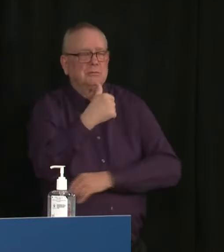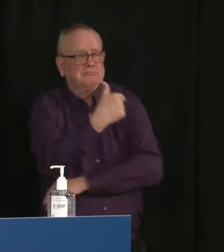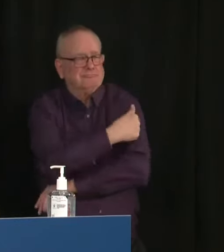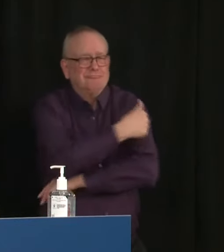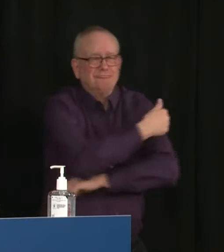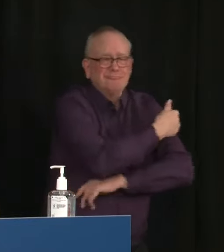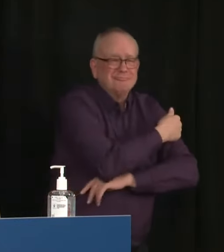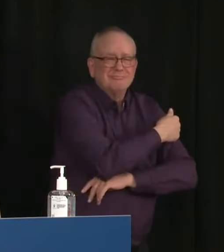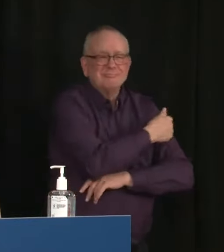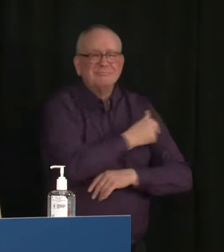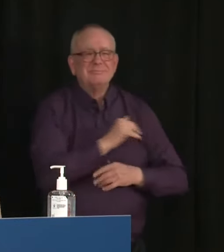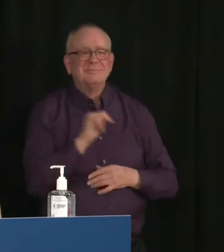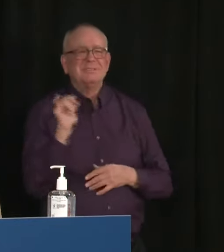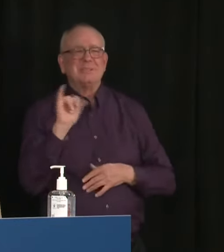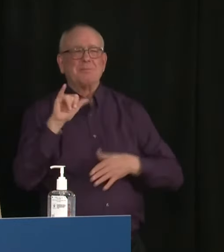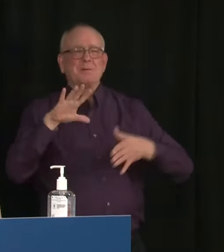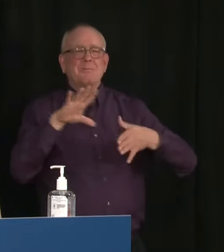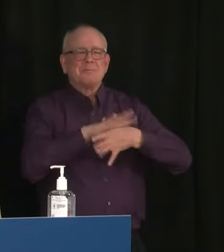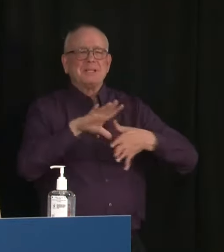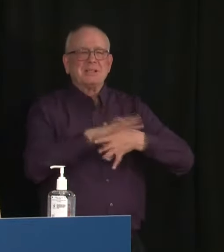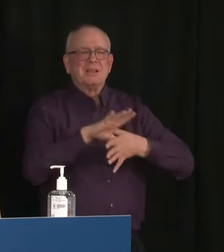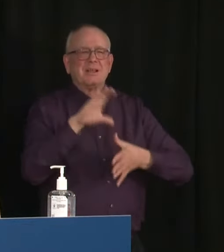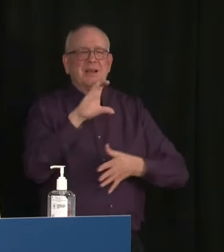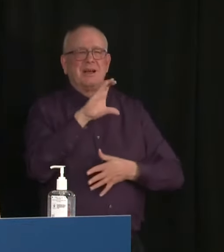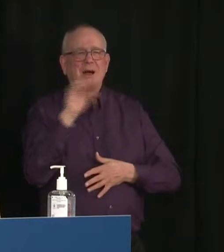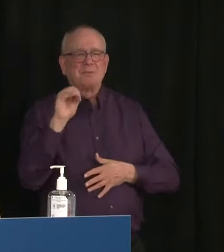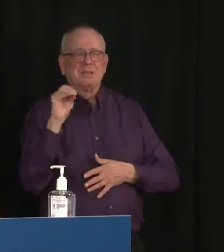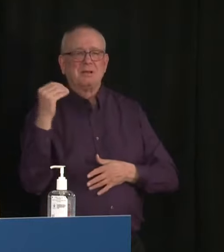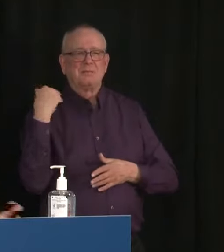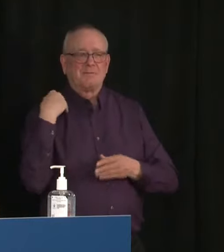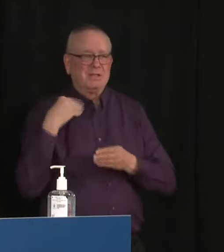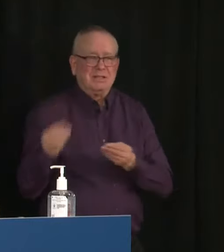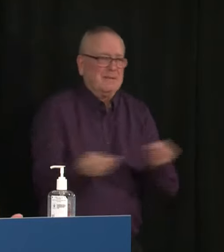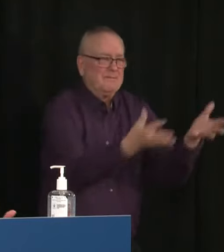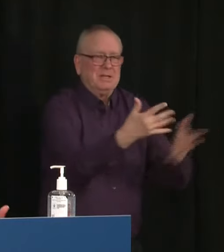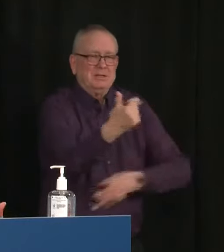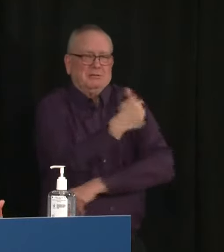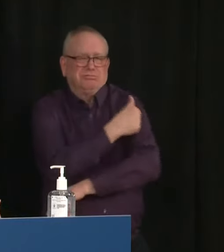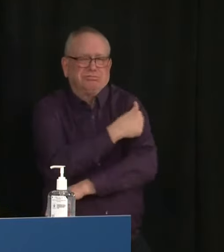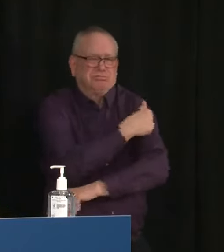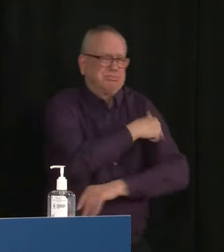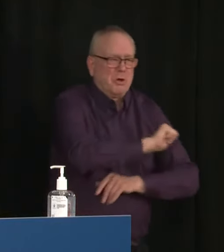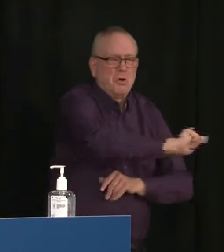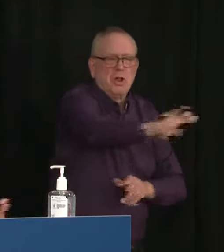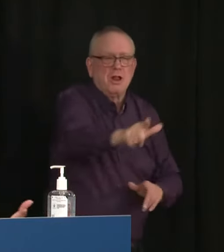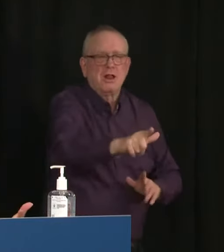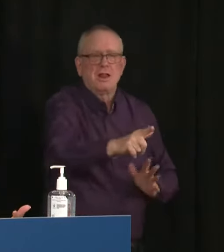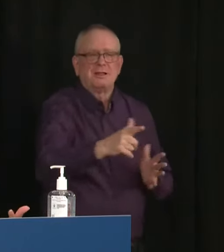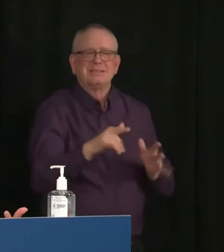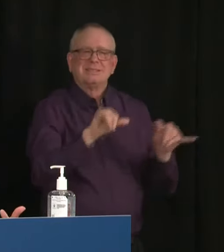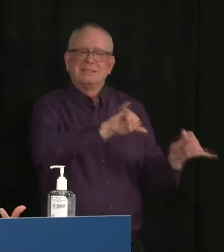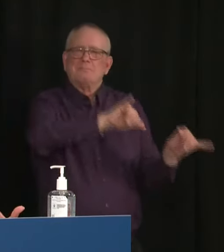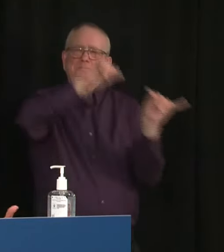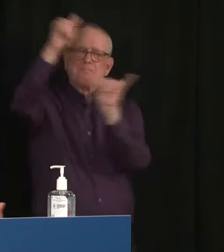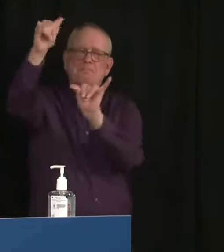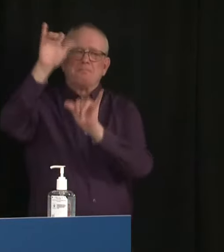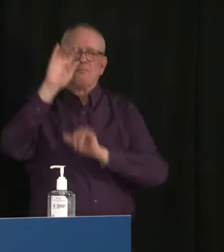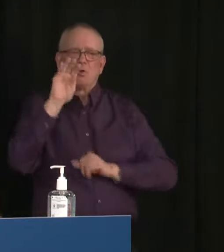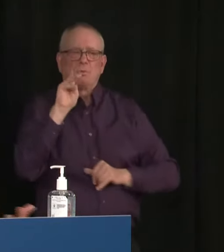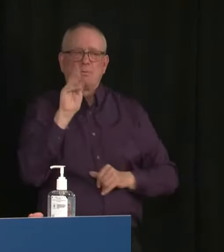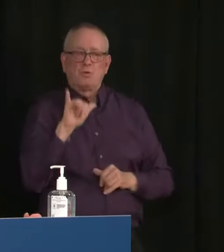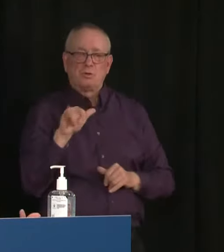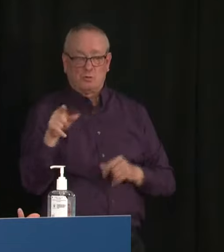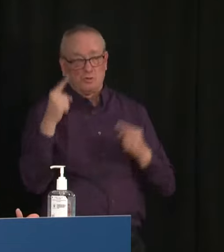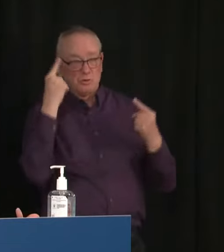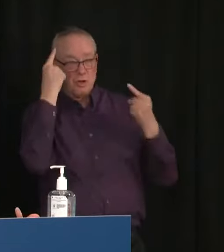region? We are currently looking at our limited vaccine supply. We're looking at the situation not just in Fort McMurray, but